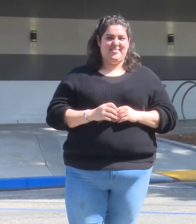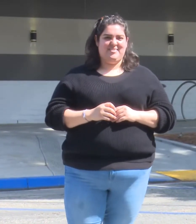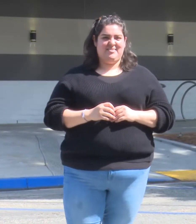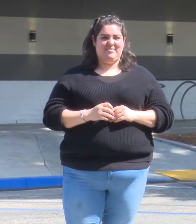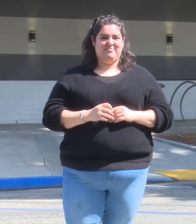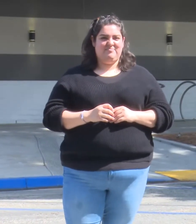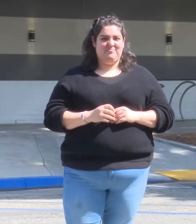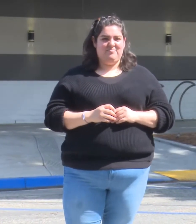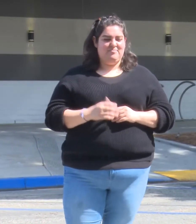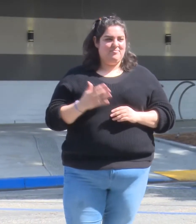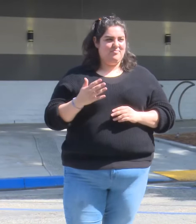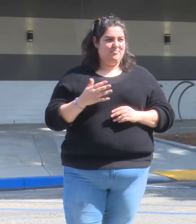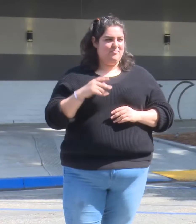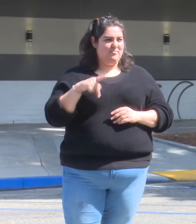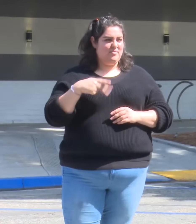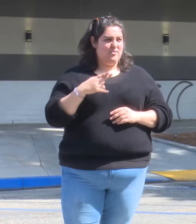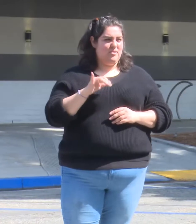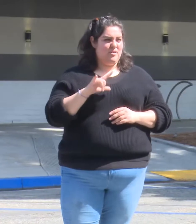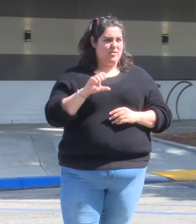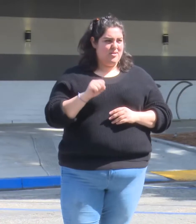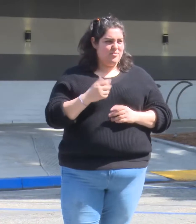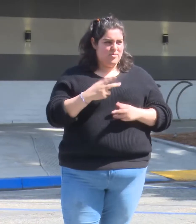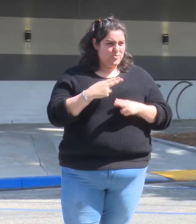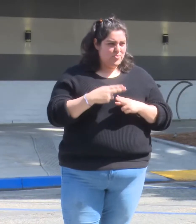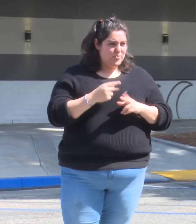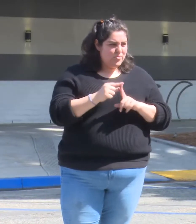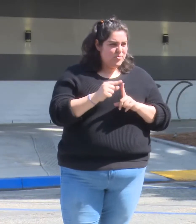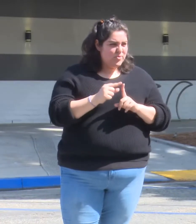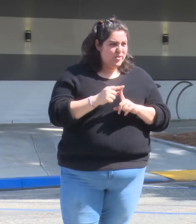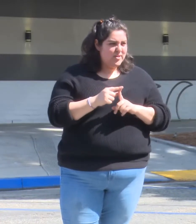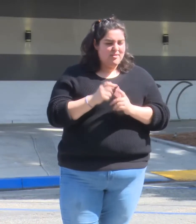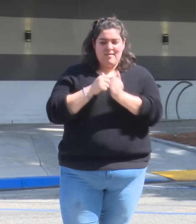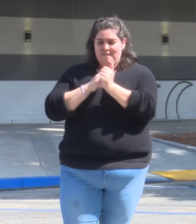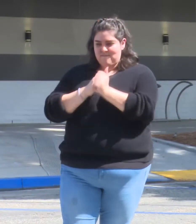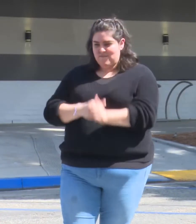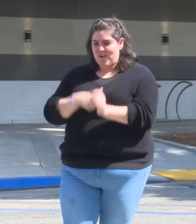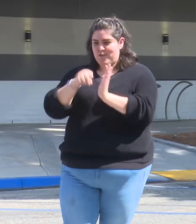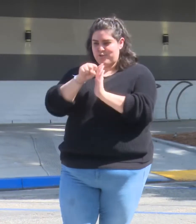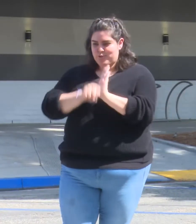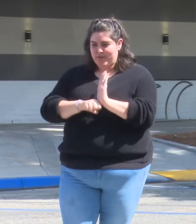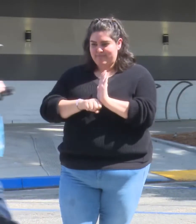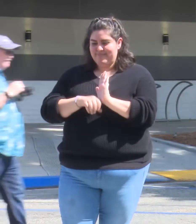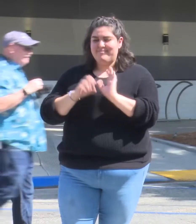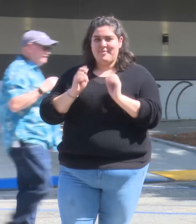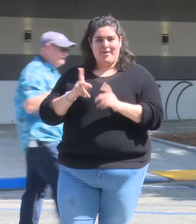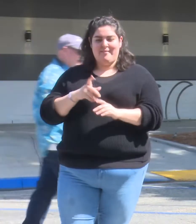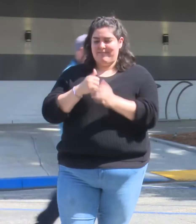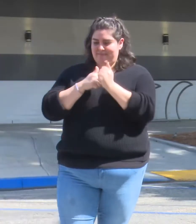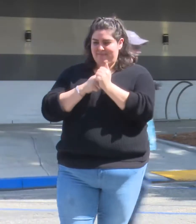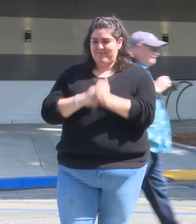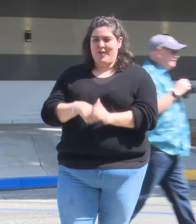What are the words, Phyllis? Stick to the script. Stick to the script.